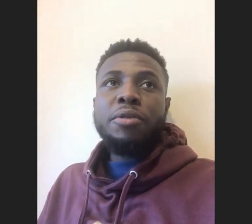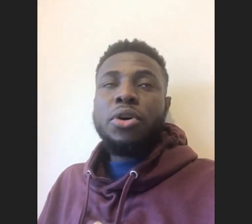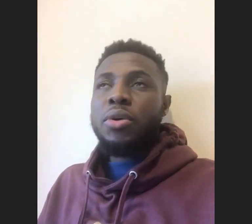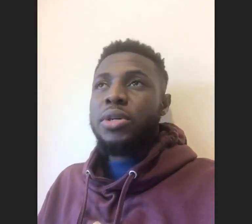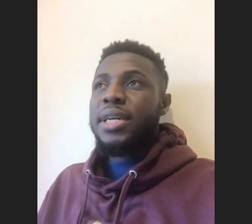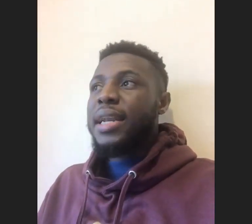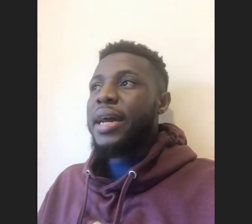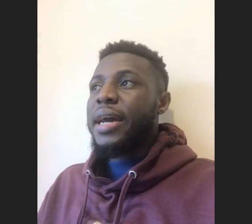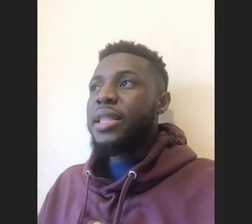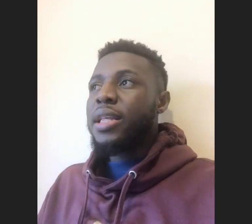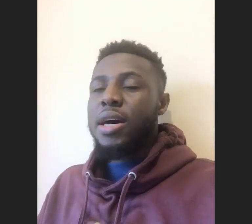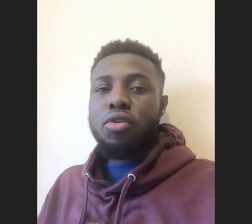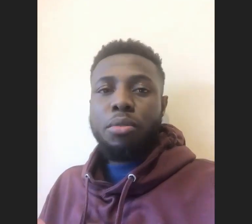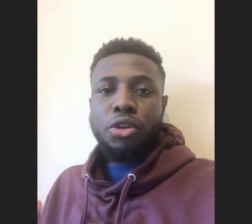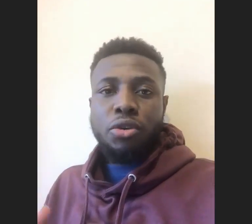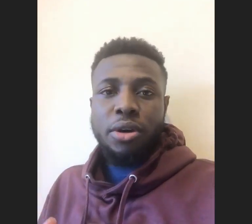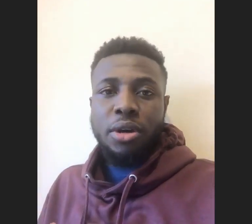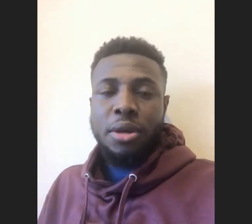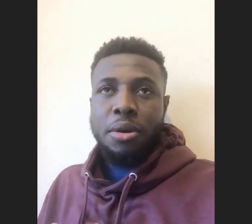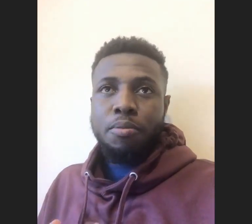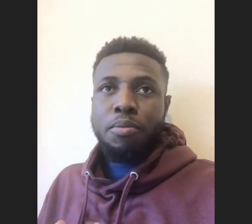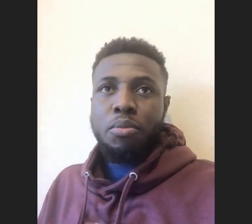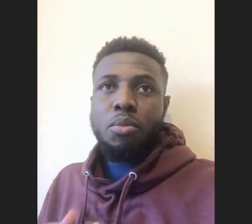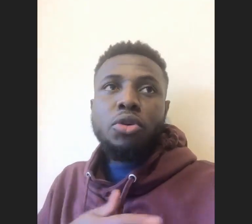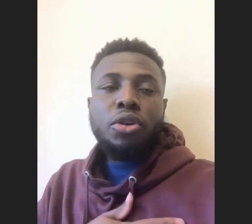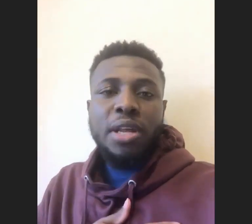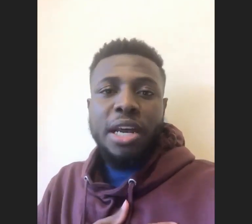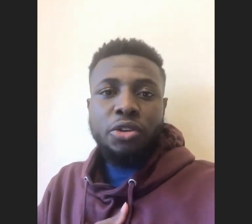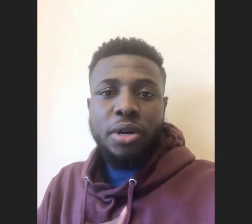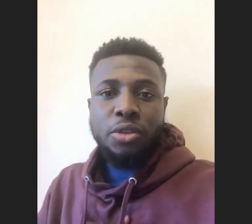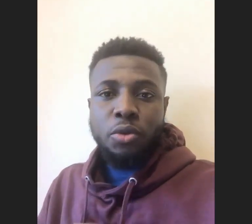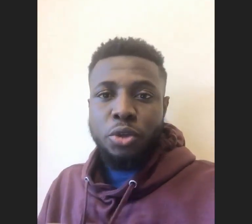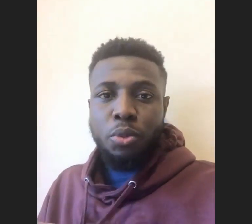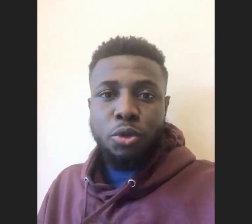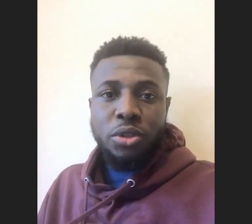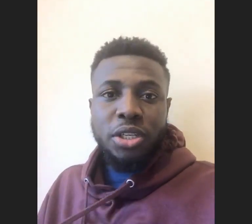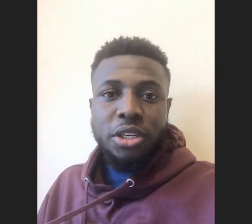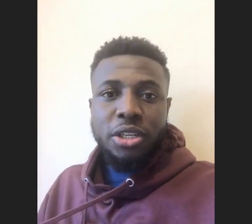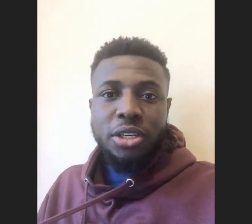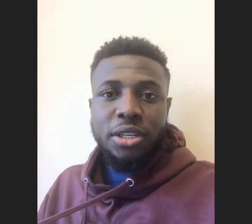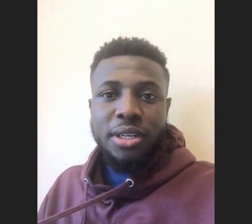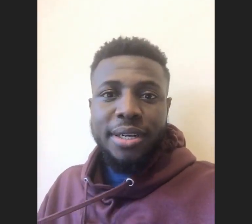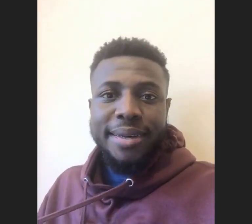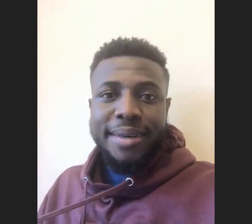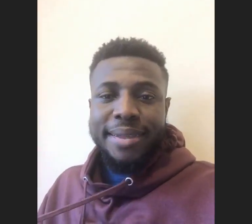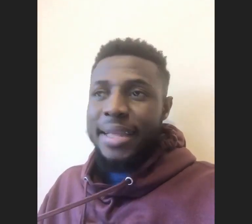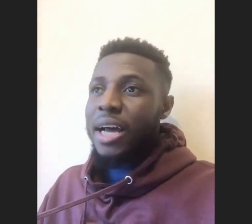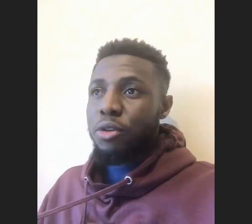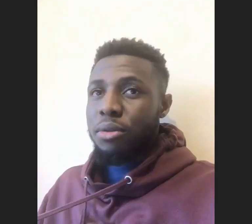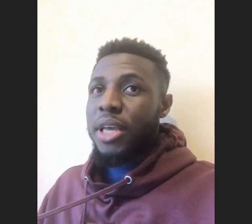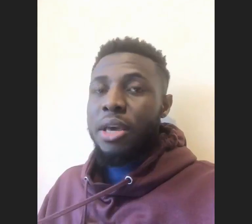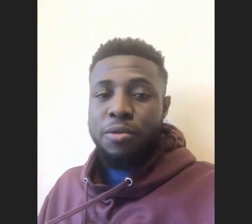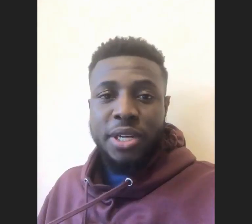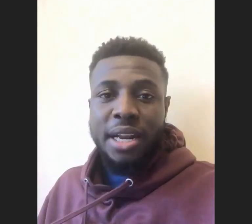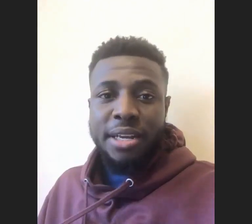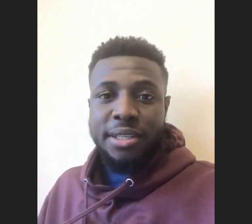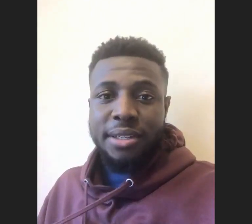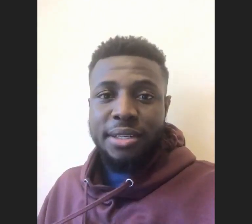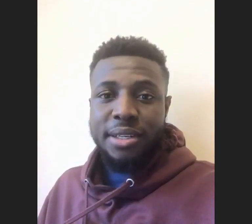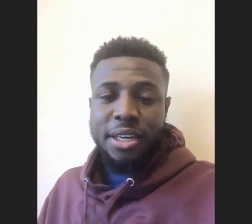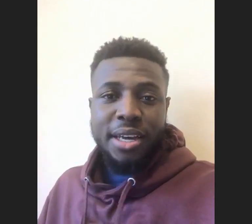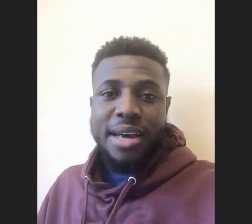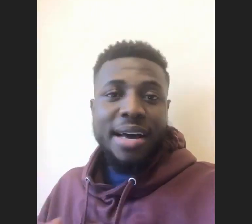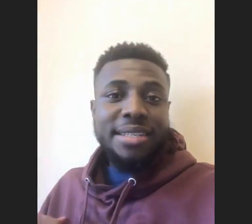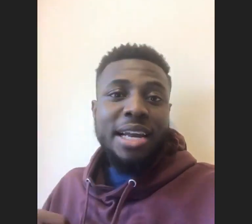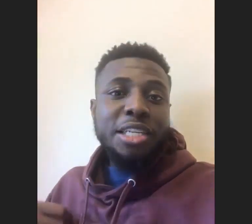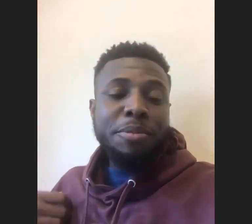sure everybody was in line. I would make sure most of the lecturers who were supposed to teach, they came for their